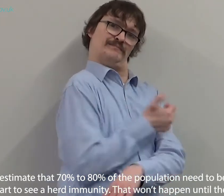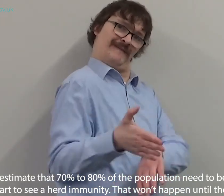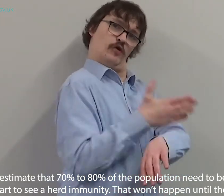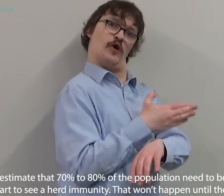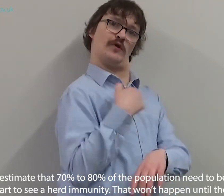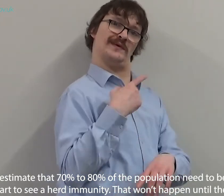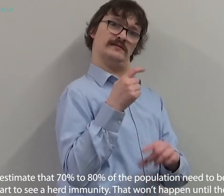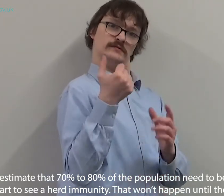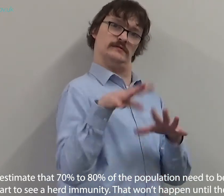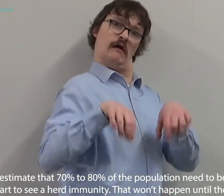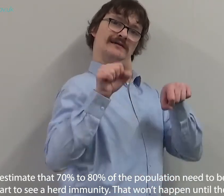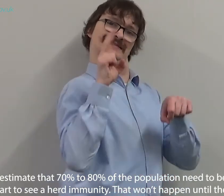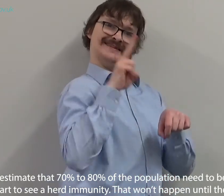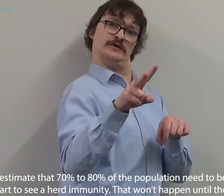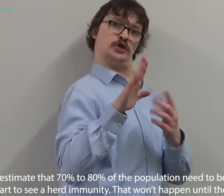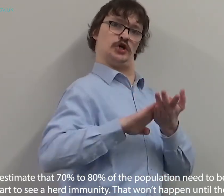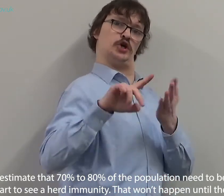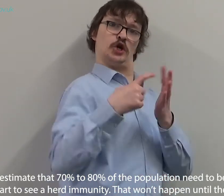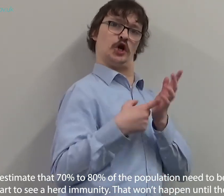immunity. That won't happen until the summer.